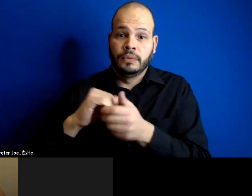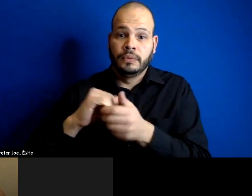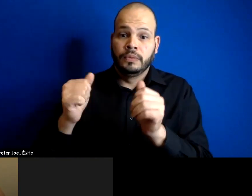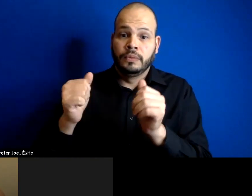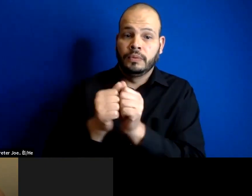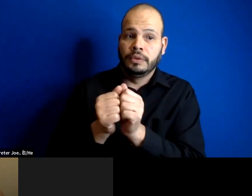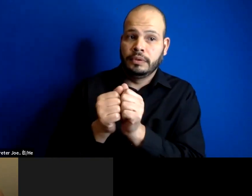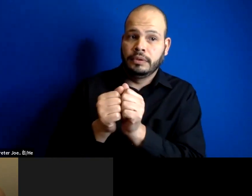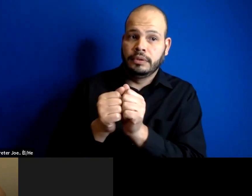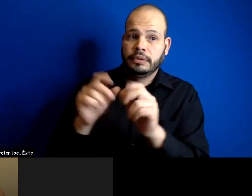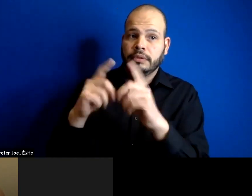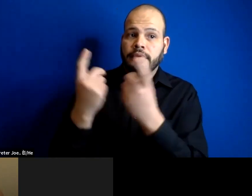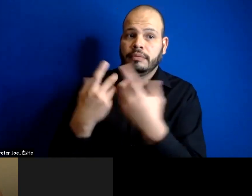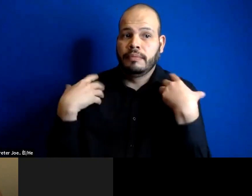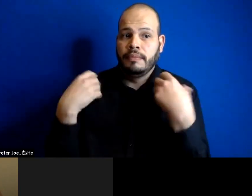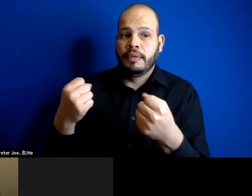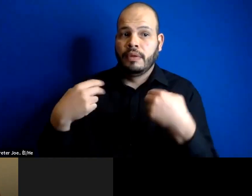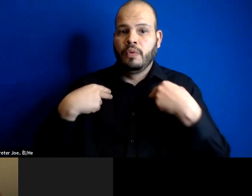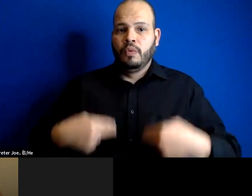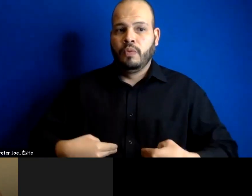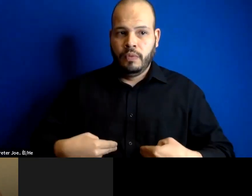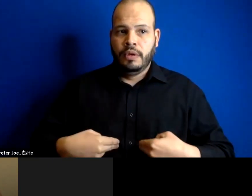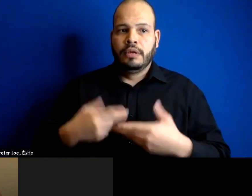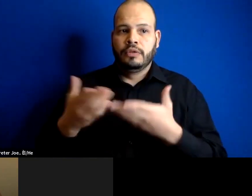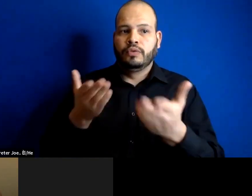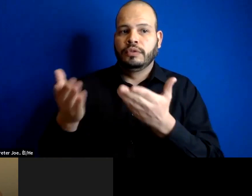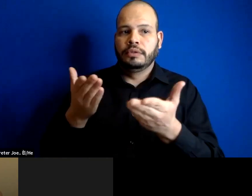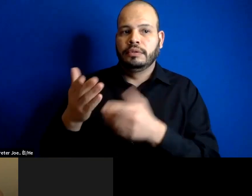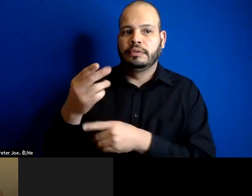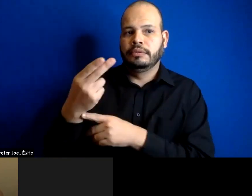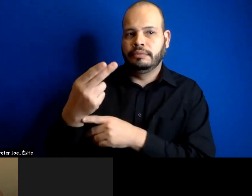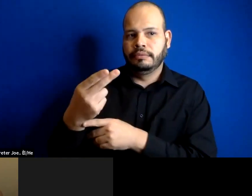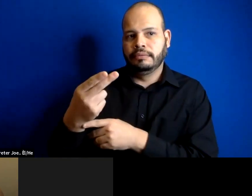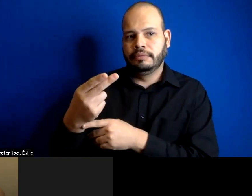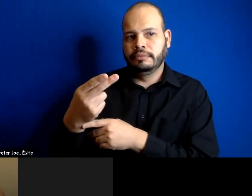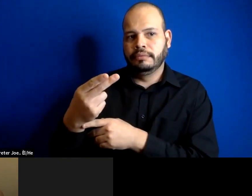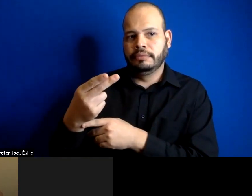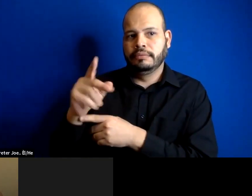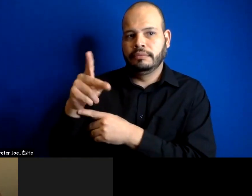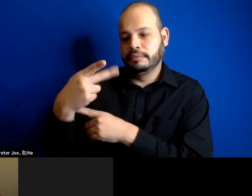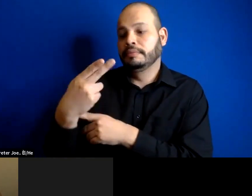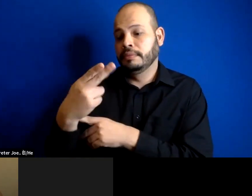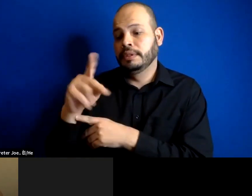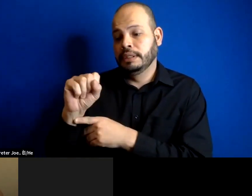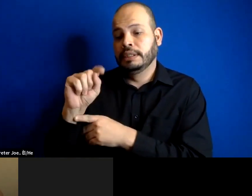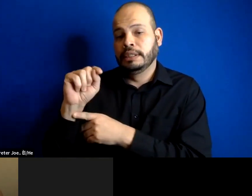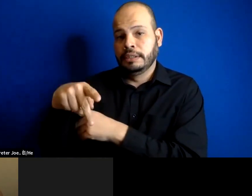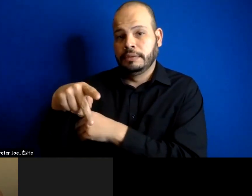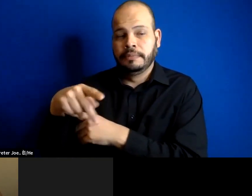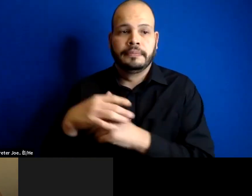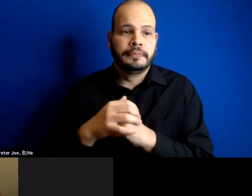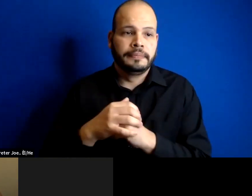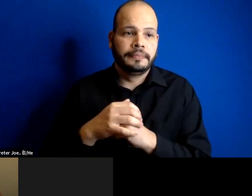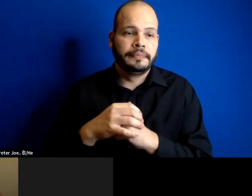Services, the HSTP staff presented to the Healthcare Accountable Entity Advisory